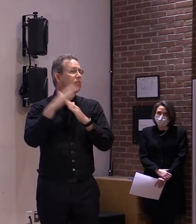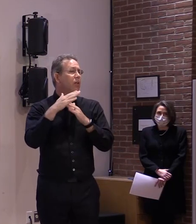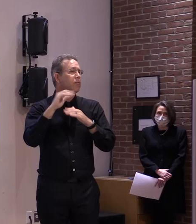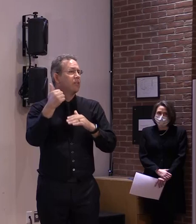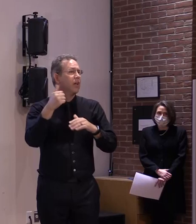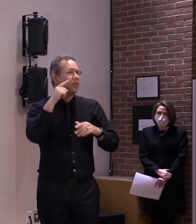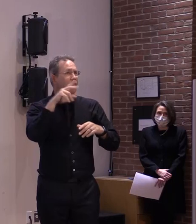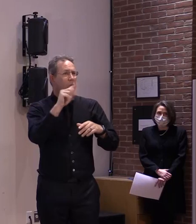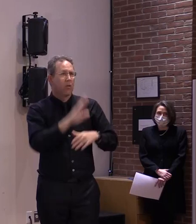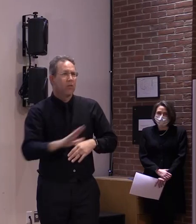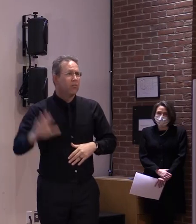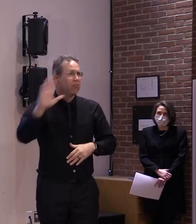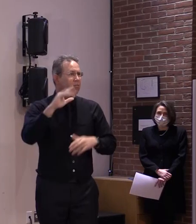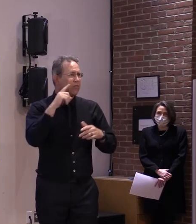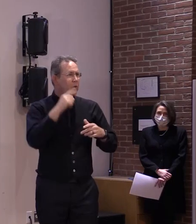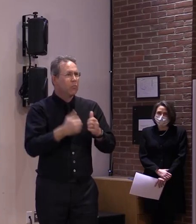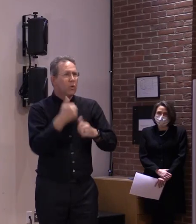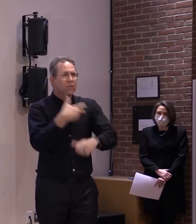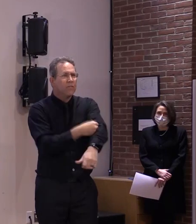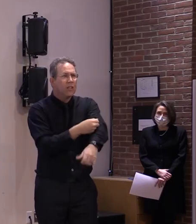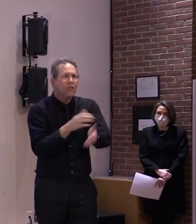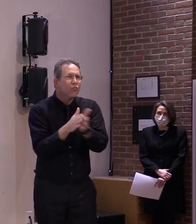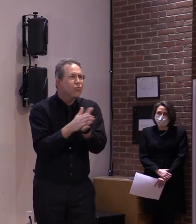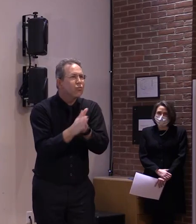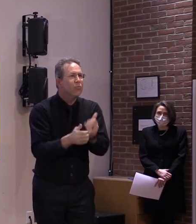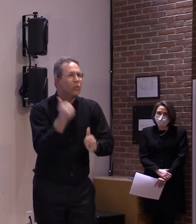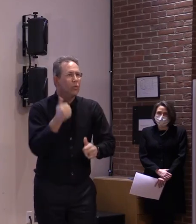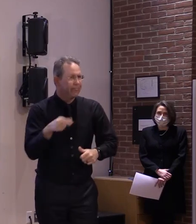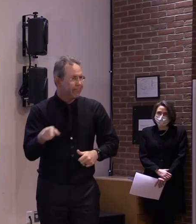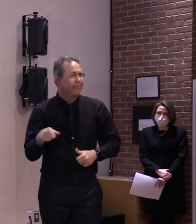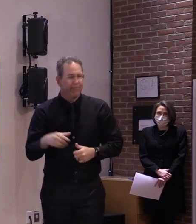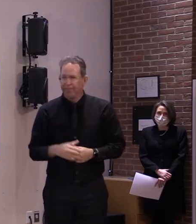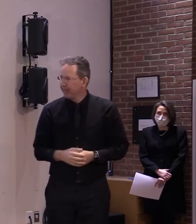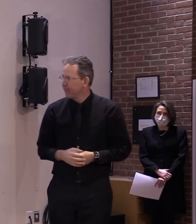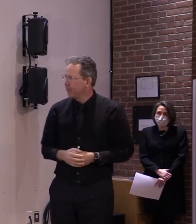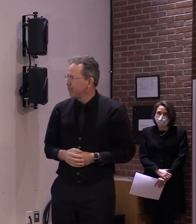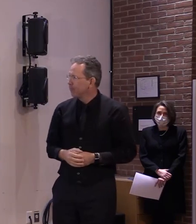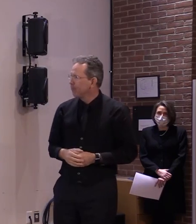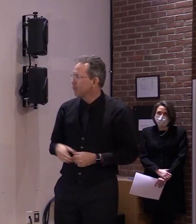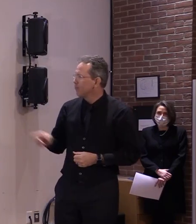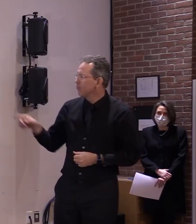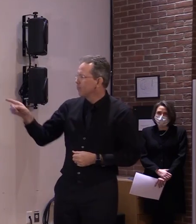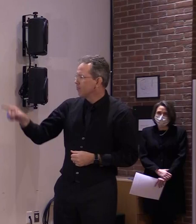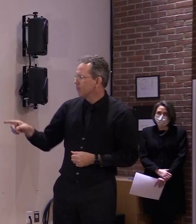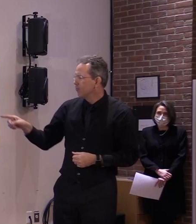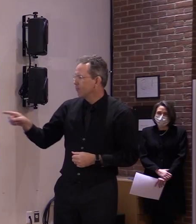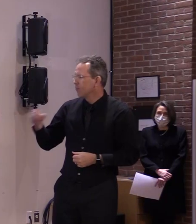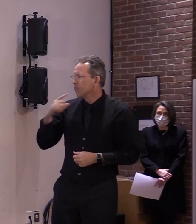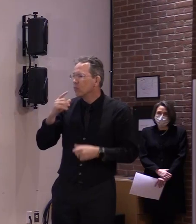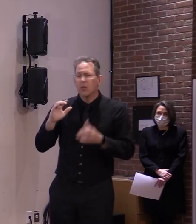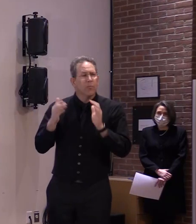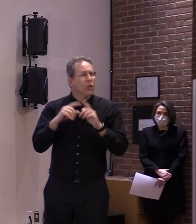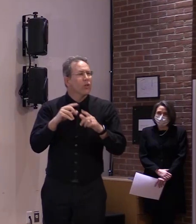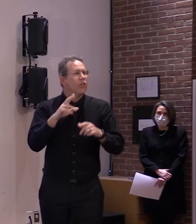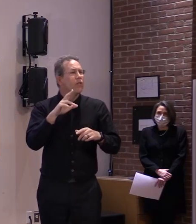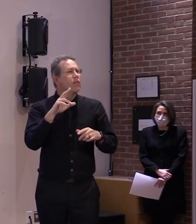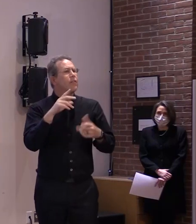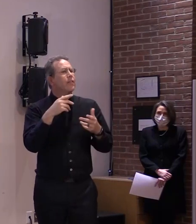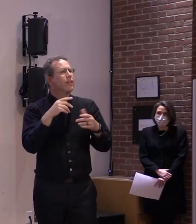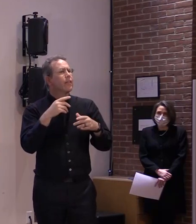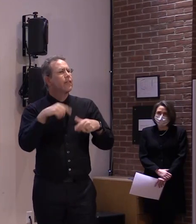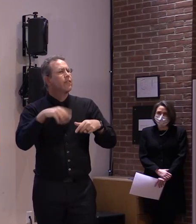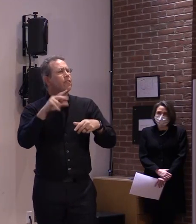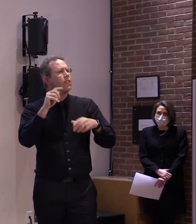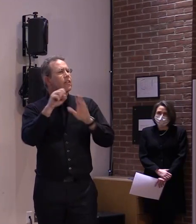fully vaccinated. And we continue to remain optimistic about the ultimate percentage of Vermonters who will get vaccinated,